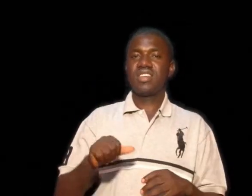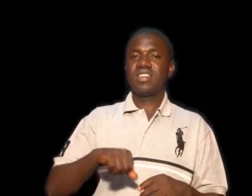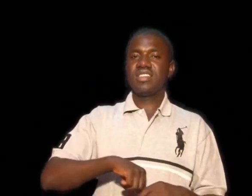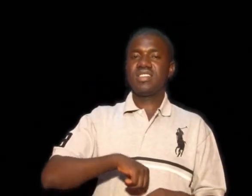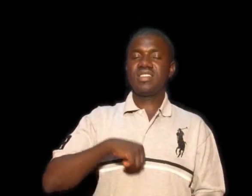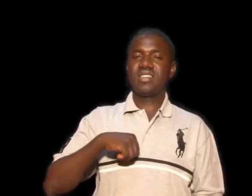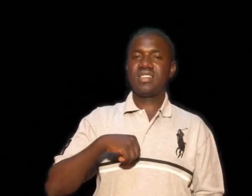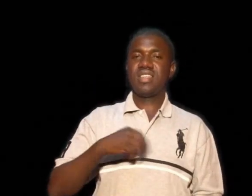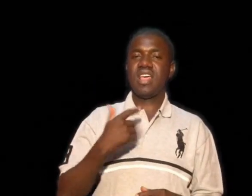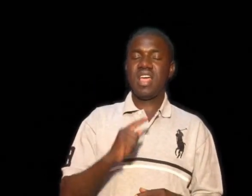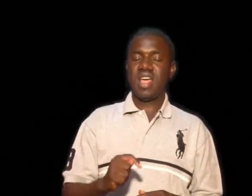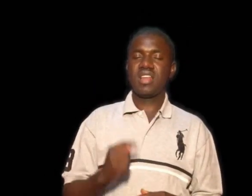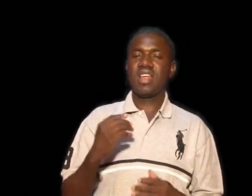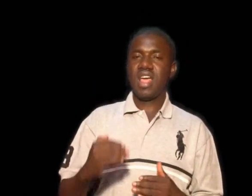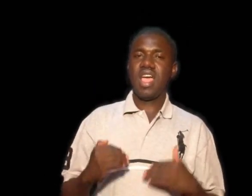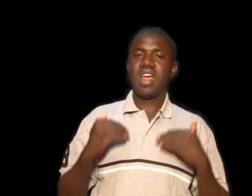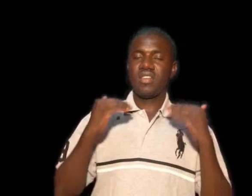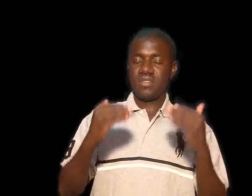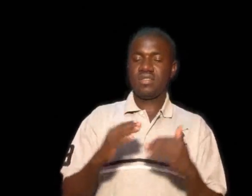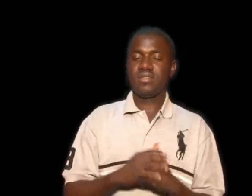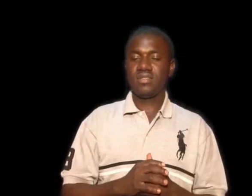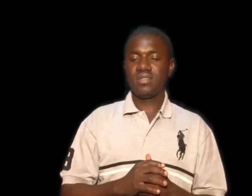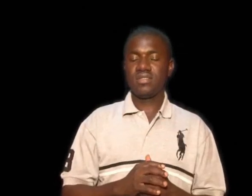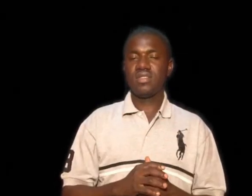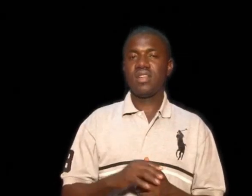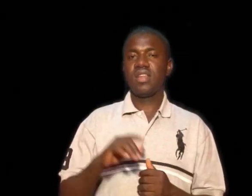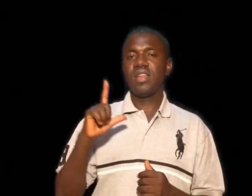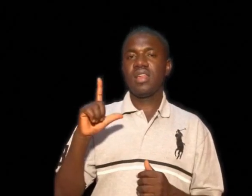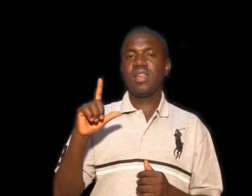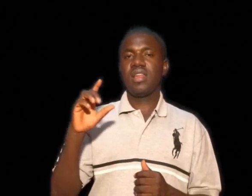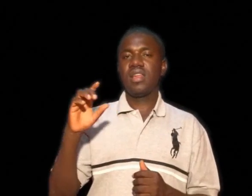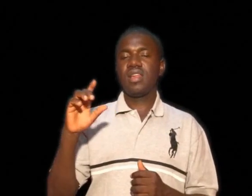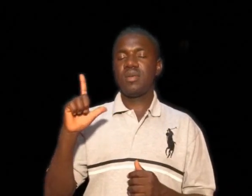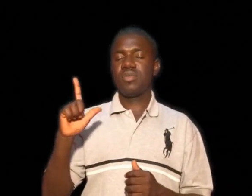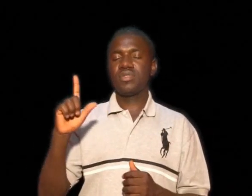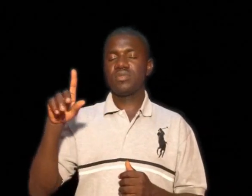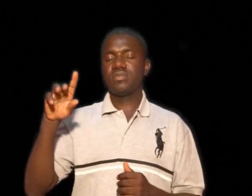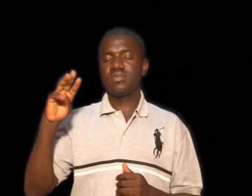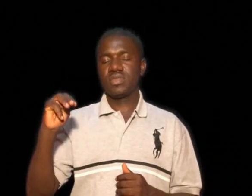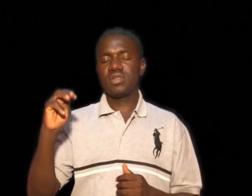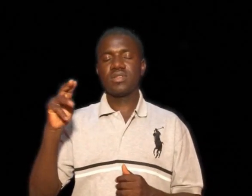Advancement. Source: The Leprosy Mission Nigeria, 2010.